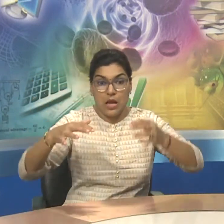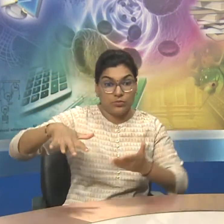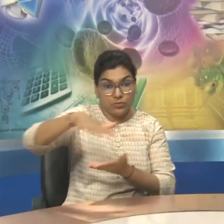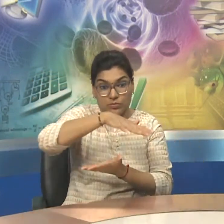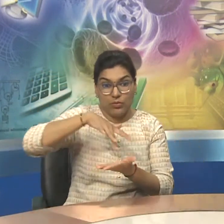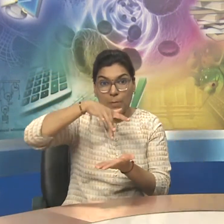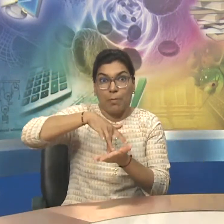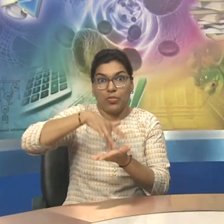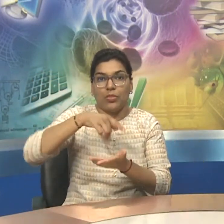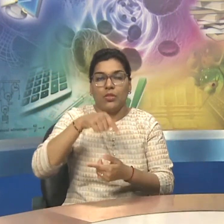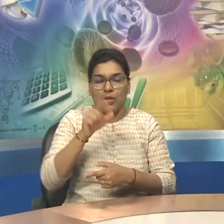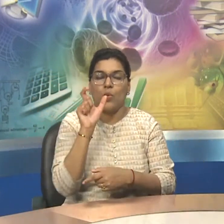matters.